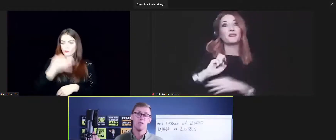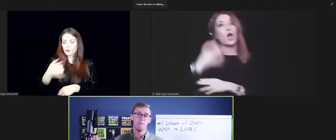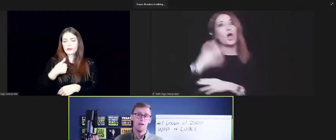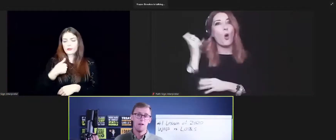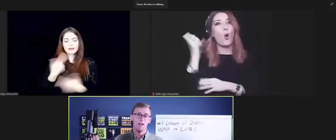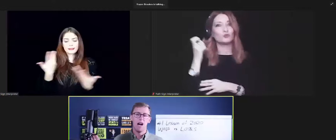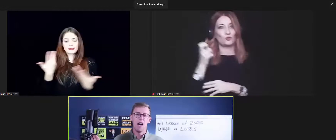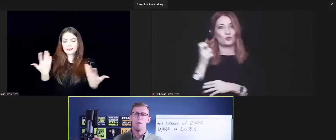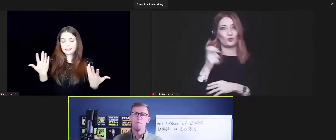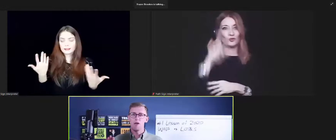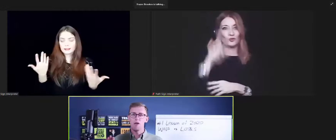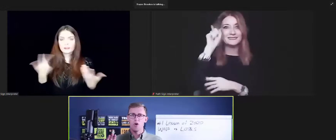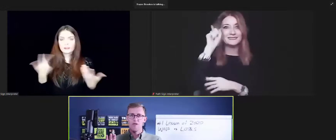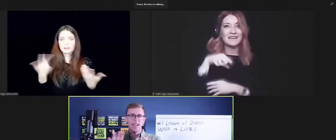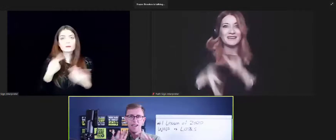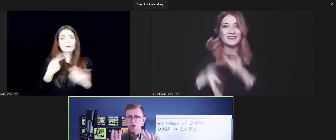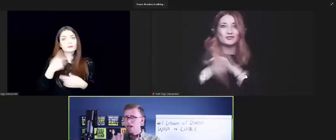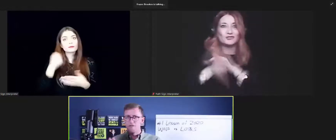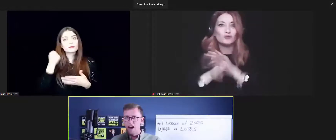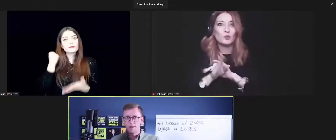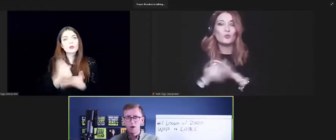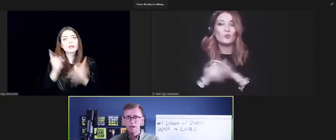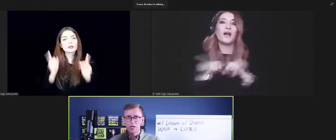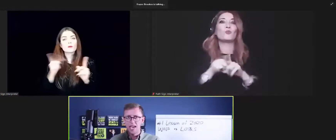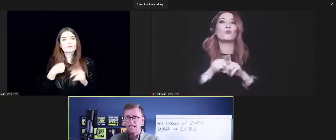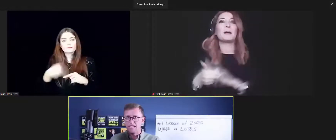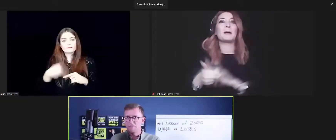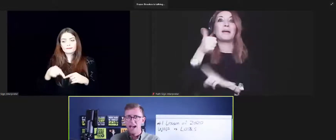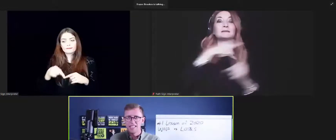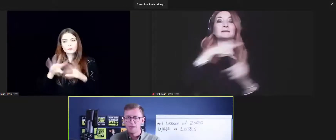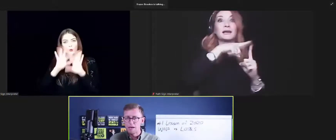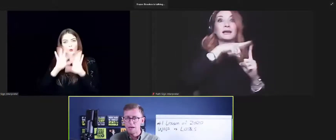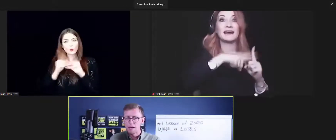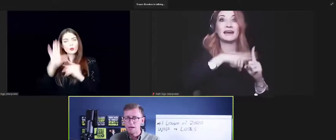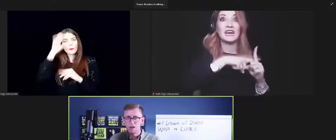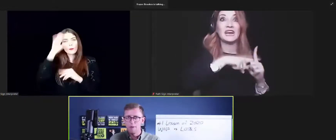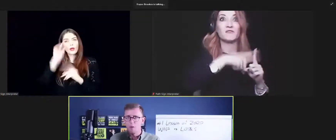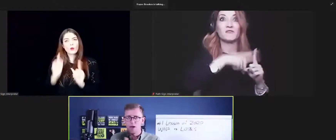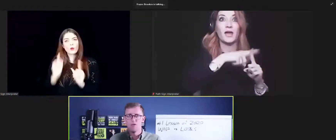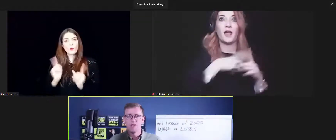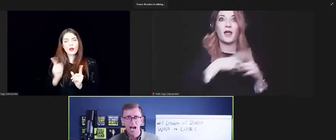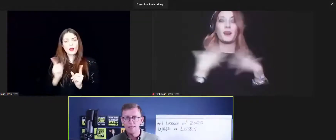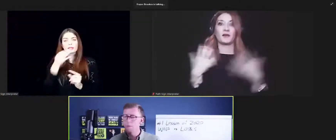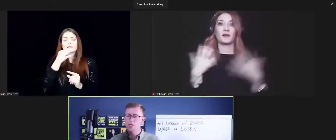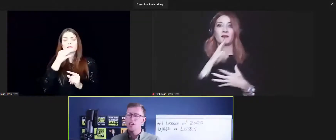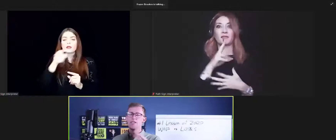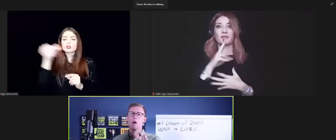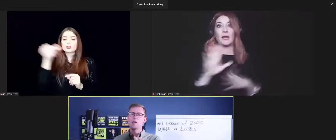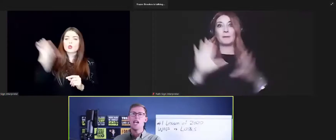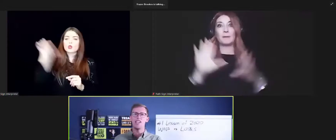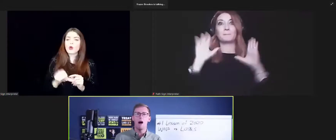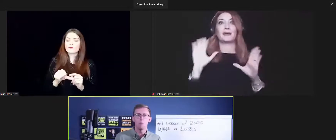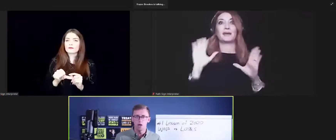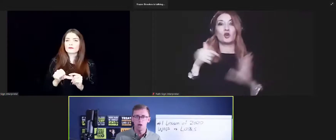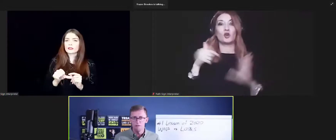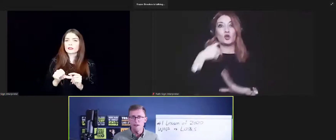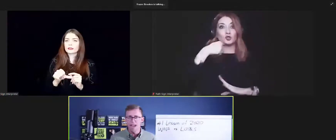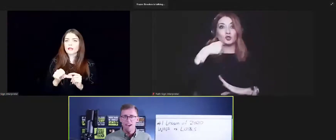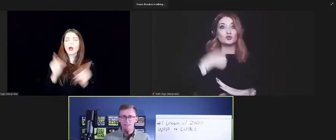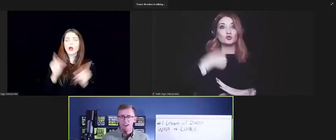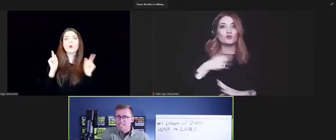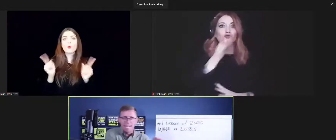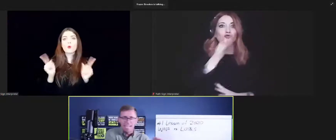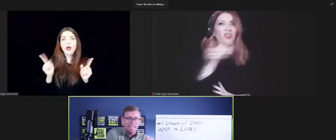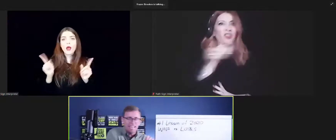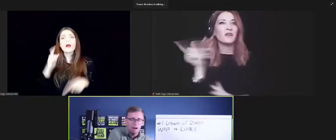them. Now, make sure you're in a safe environment. Don't be setting like fire to the piece of paper whilst you're inside. Don't be setting your house on fire, right?